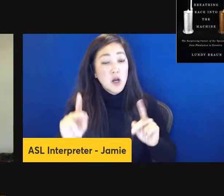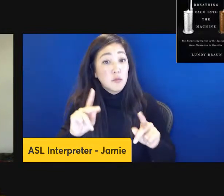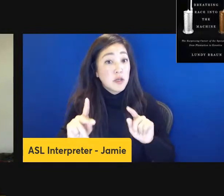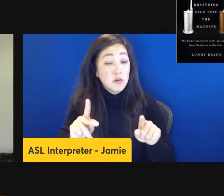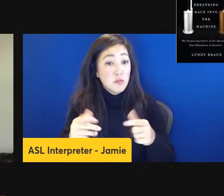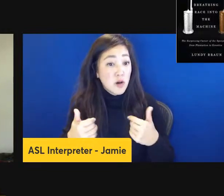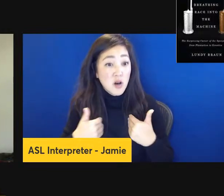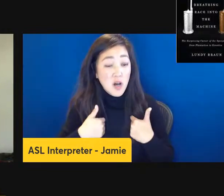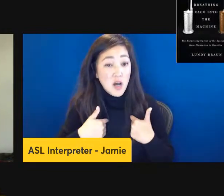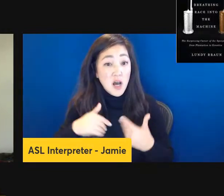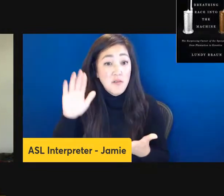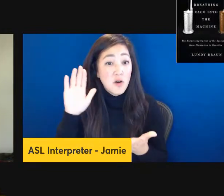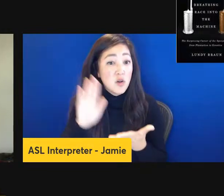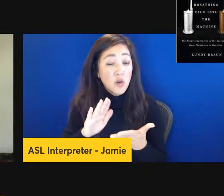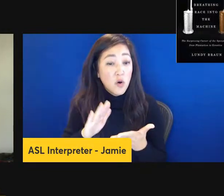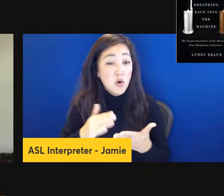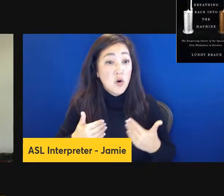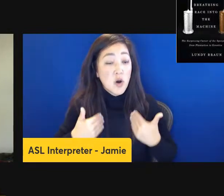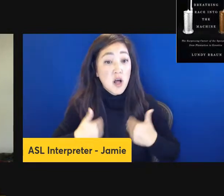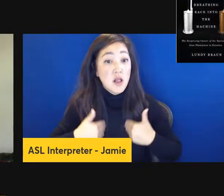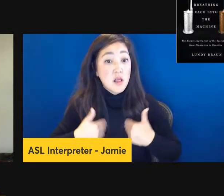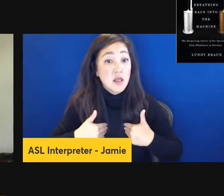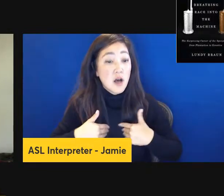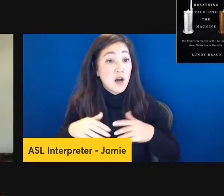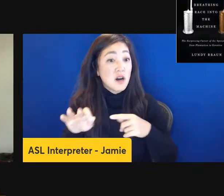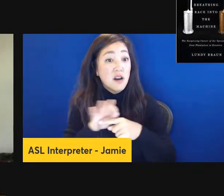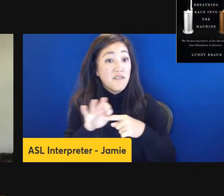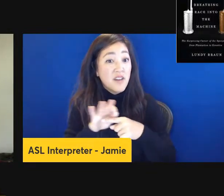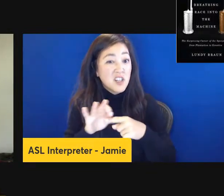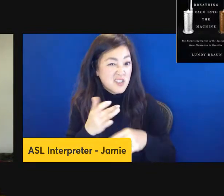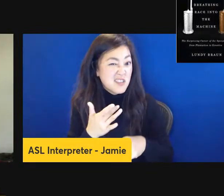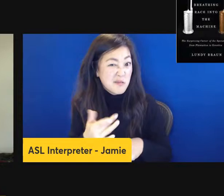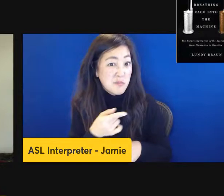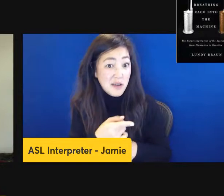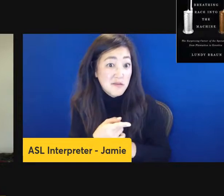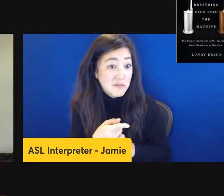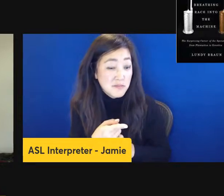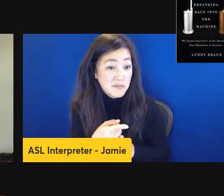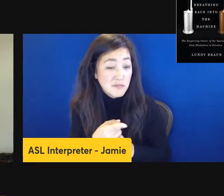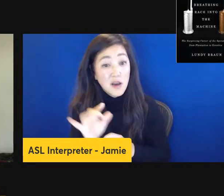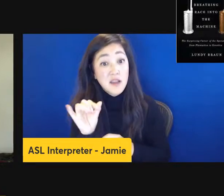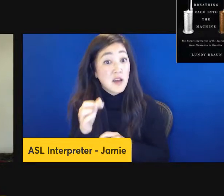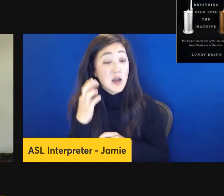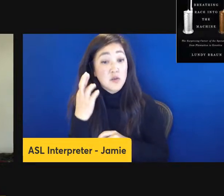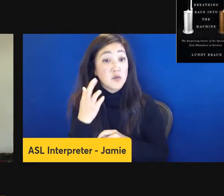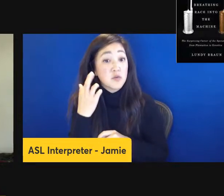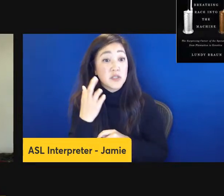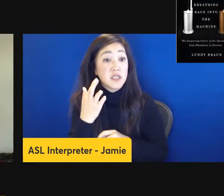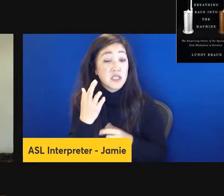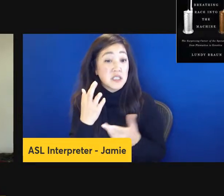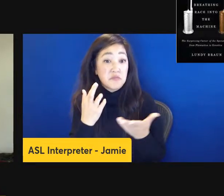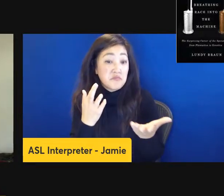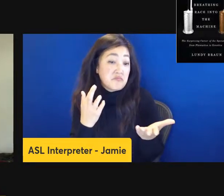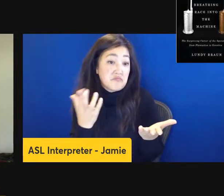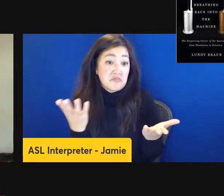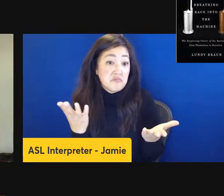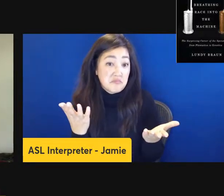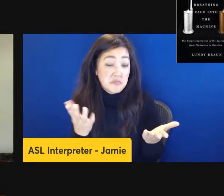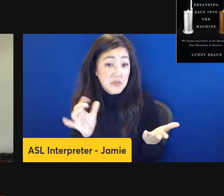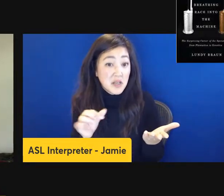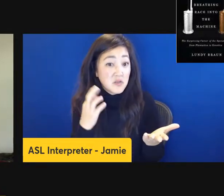lower lung function normally, and that the dominant explanation for this was innate